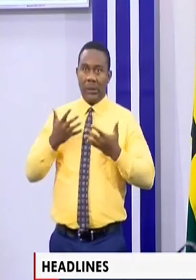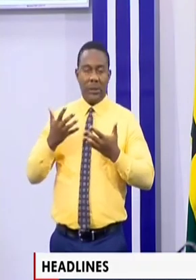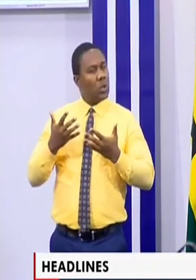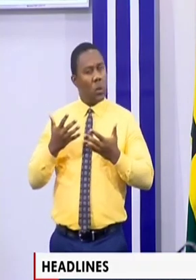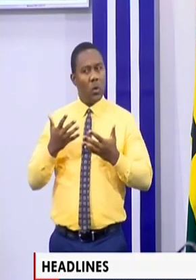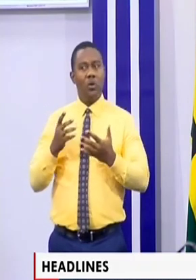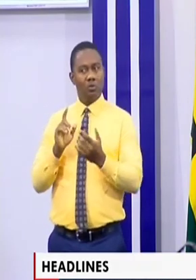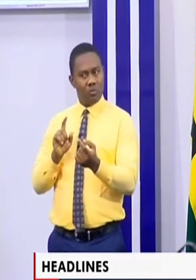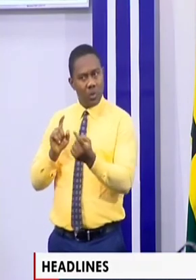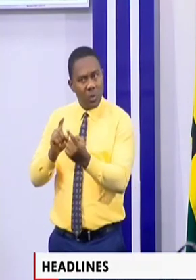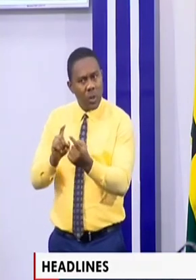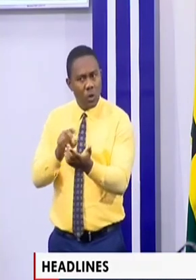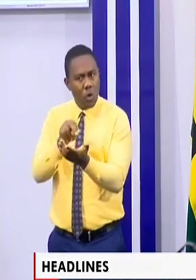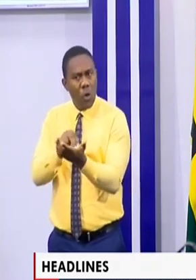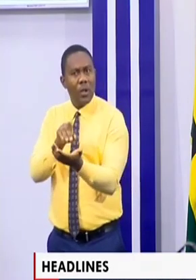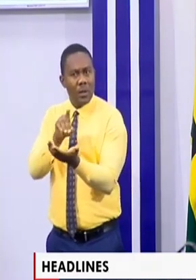earlier this morning.